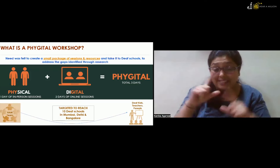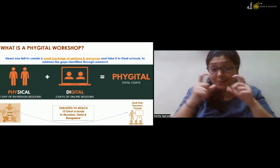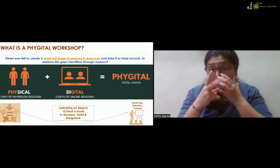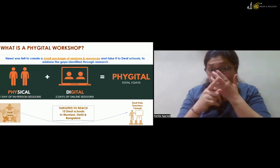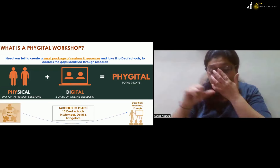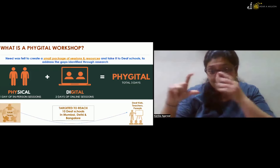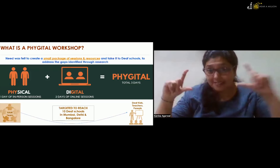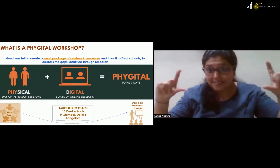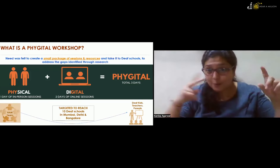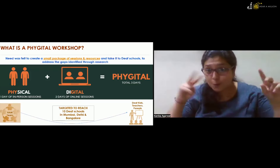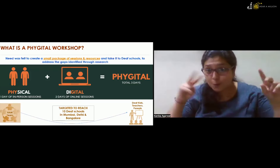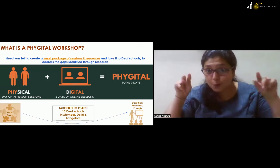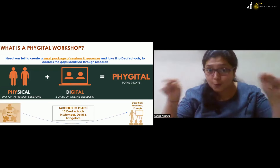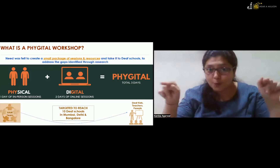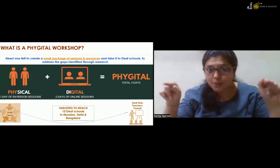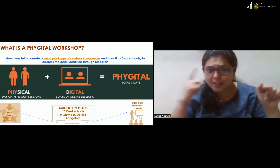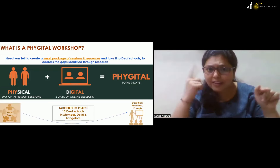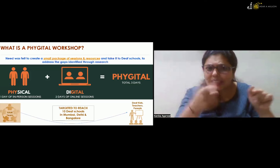check that out.